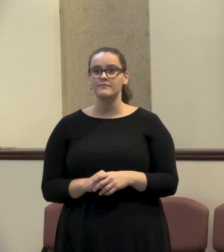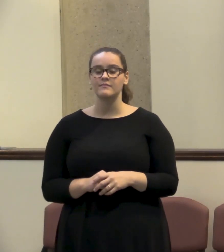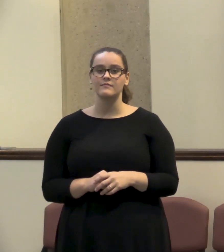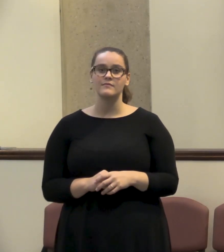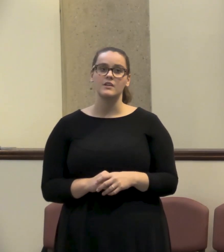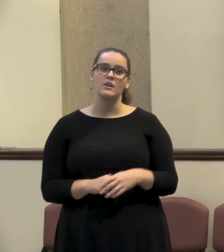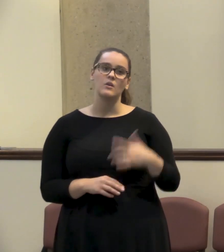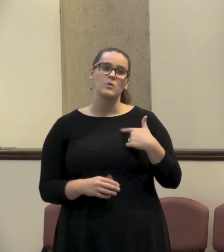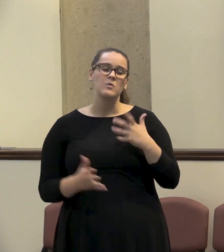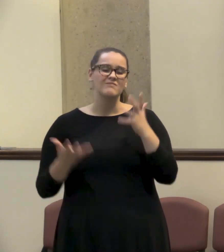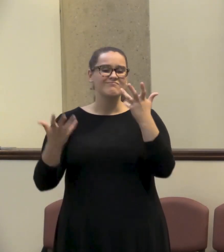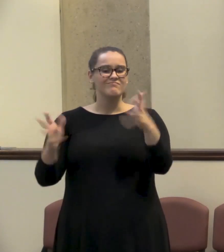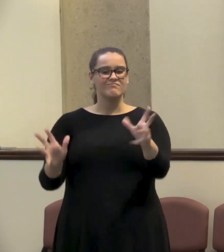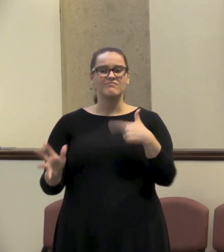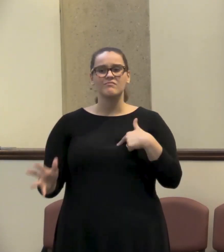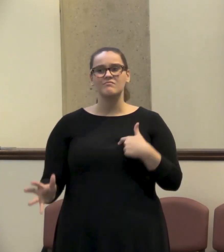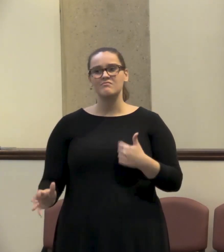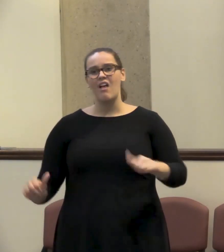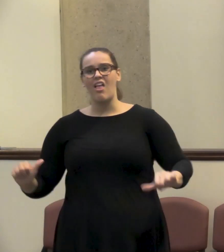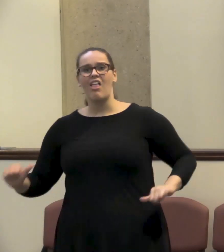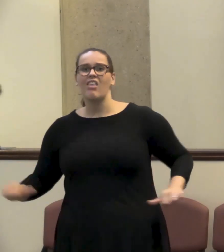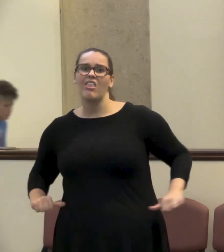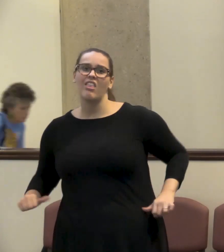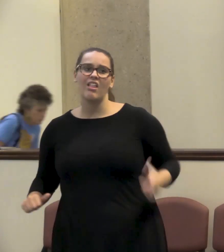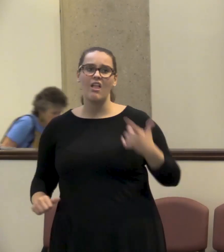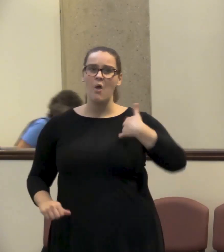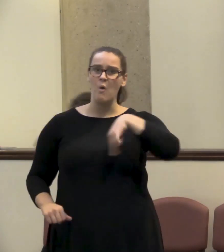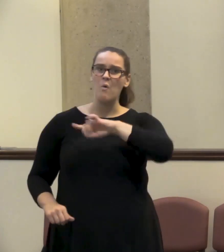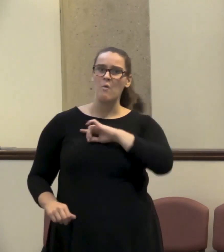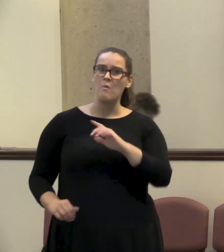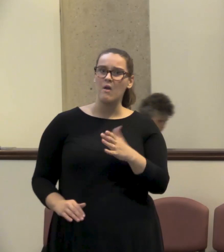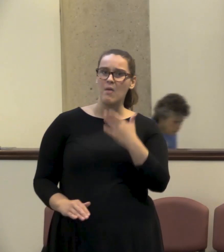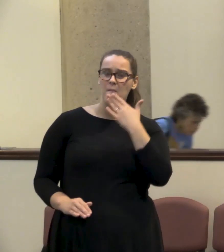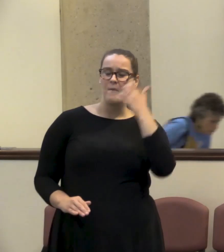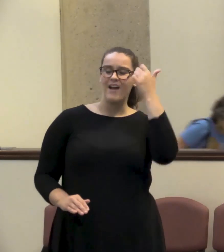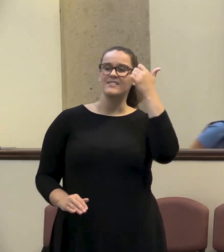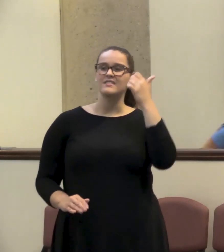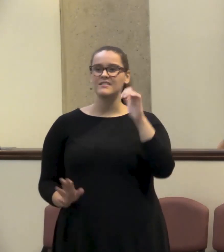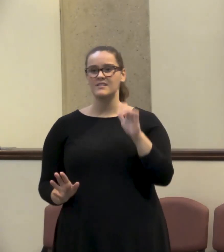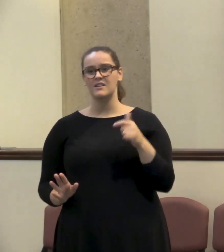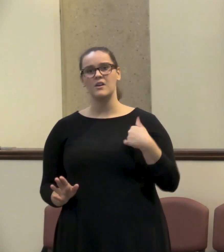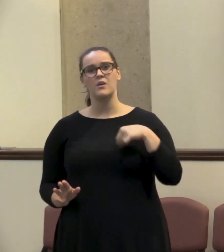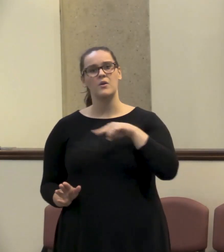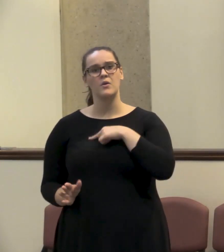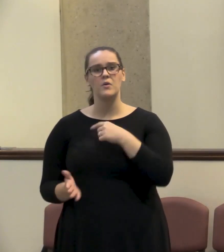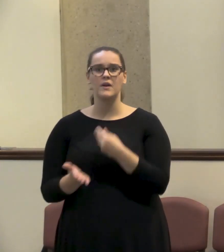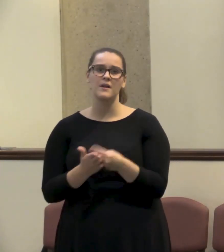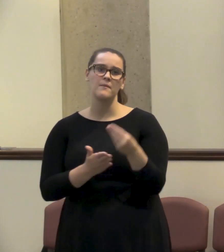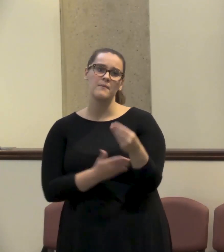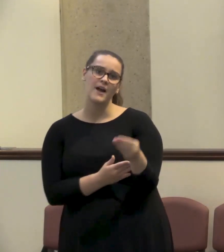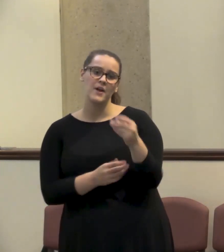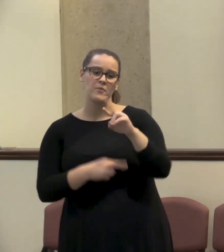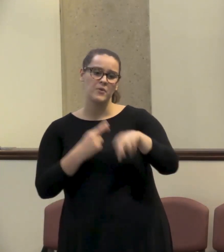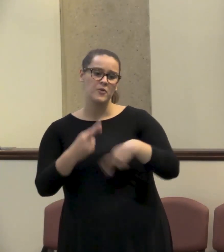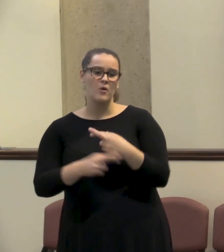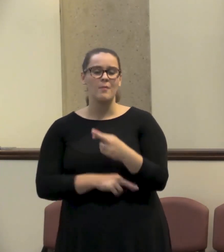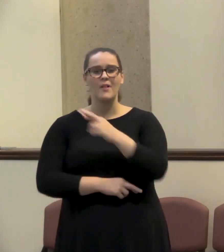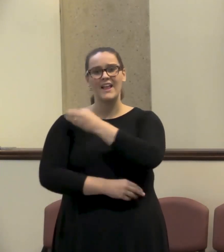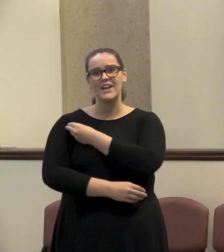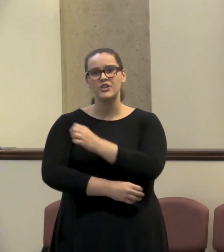talking about how good we are. We've got to stop talking about the fact that how much we buy in renewable energy